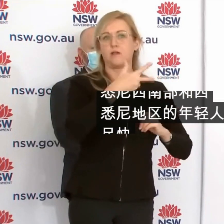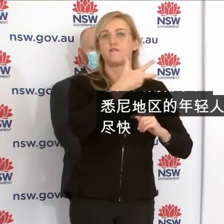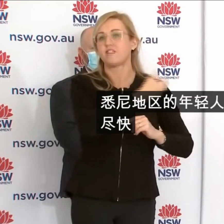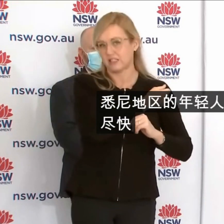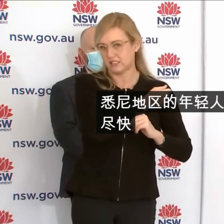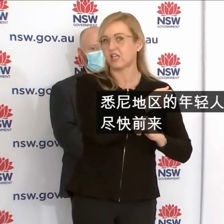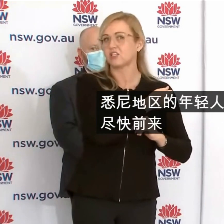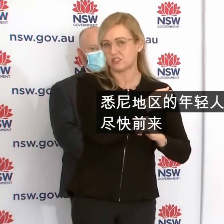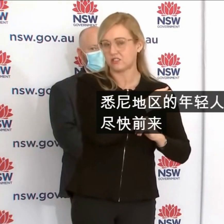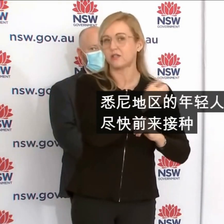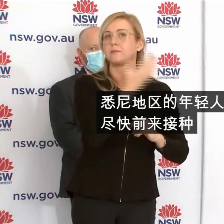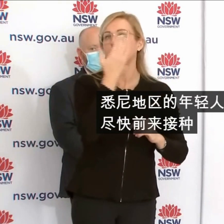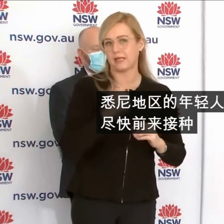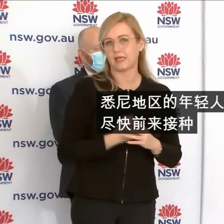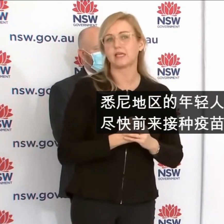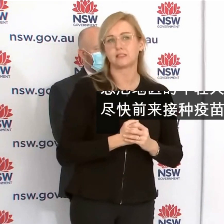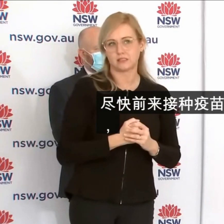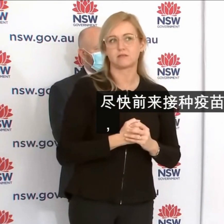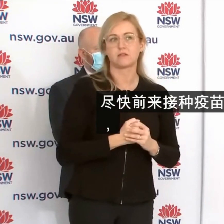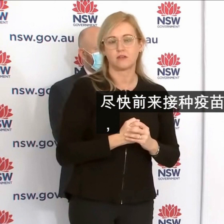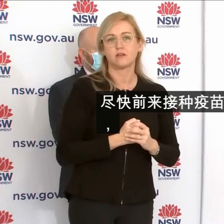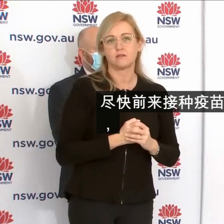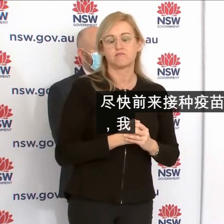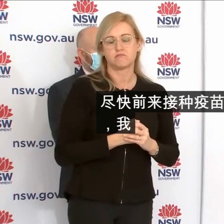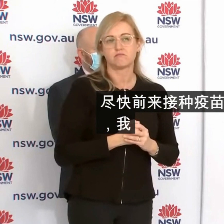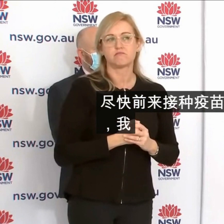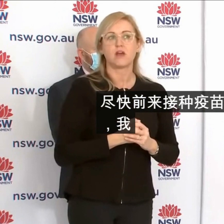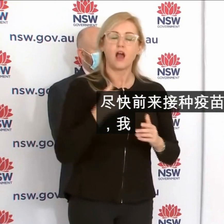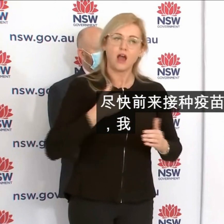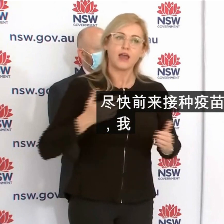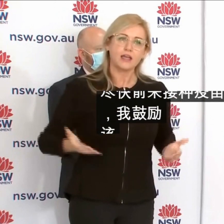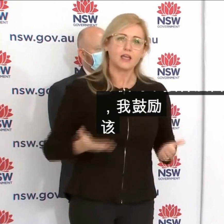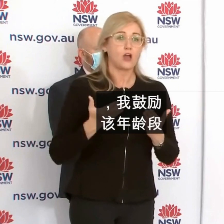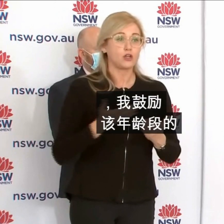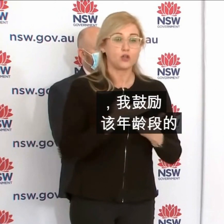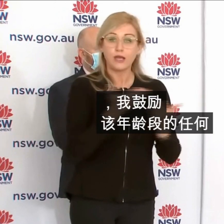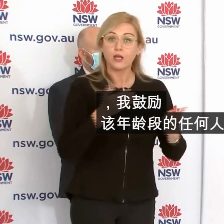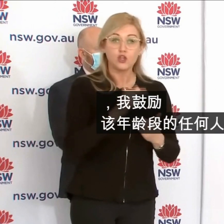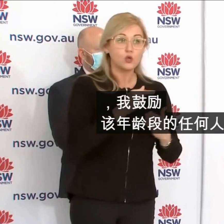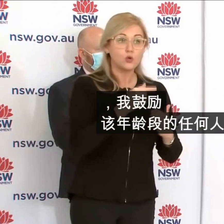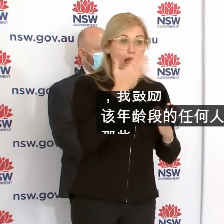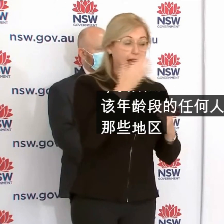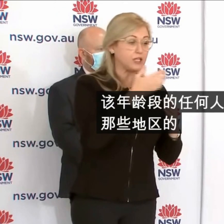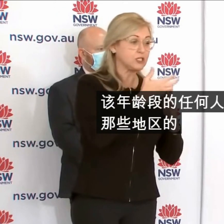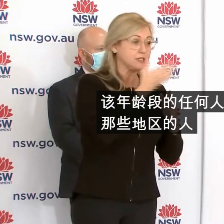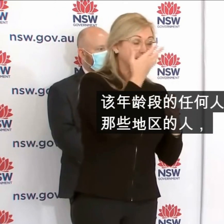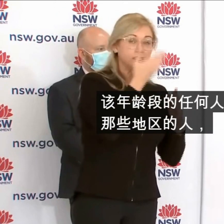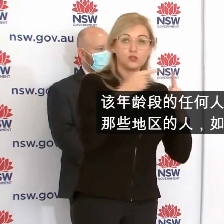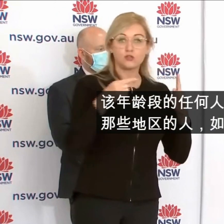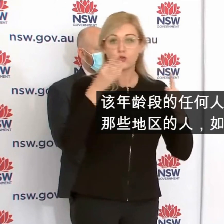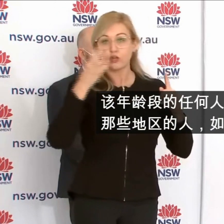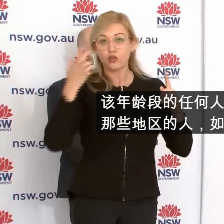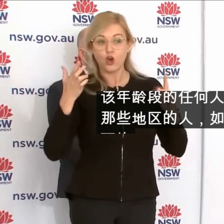area come forward for vaccination as soon as possible. And I'd encourage anyone in that age group, and particularly from those